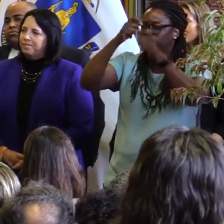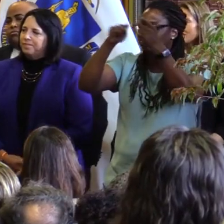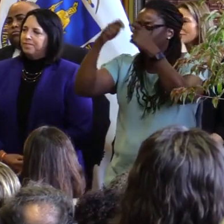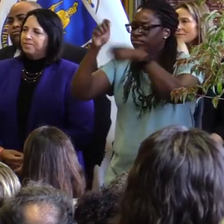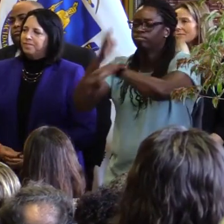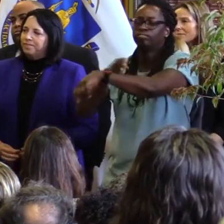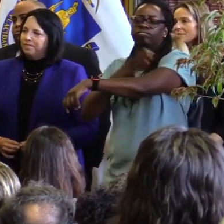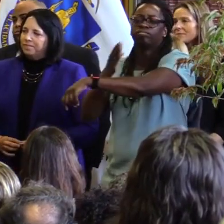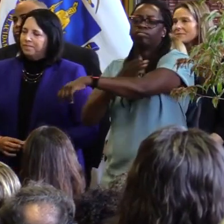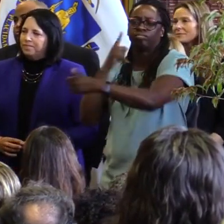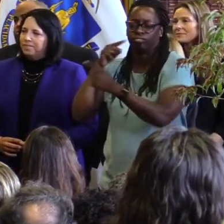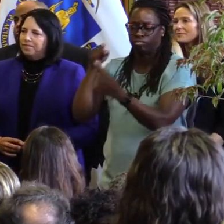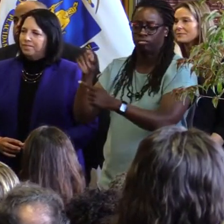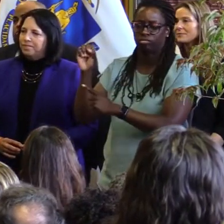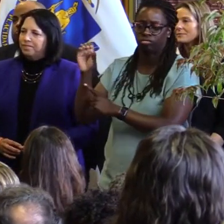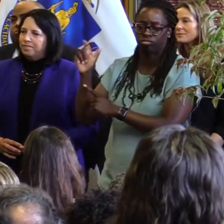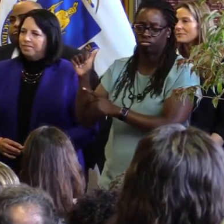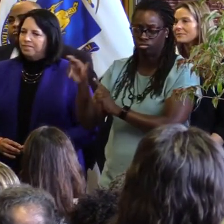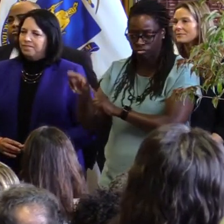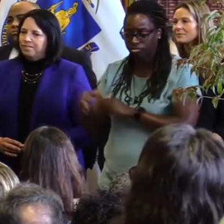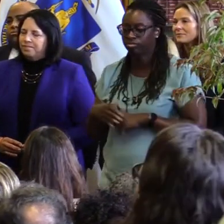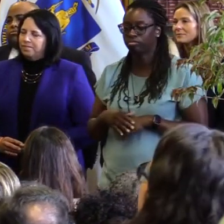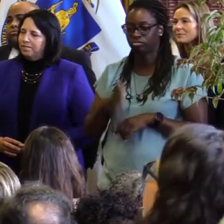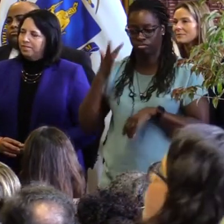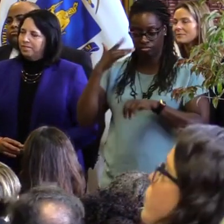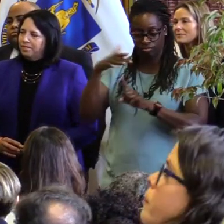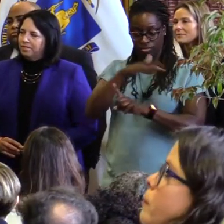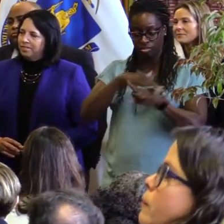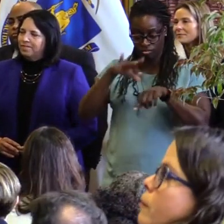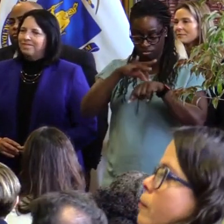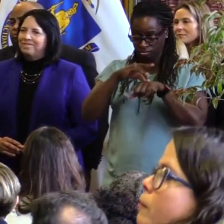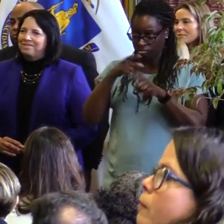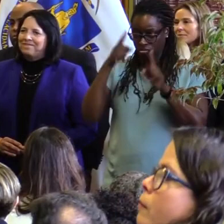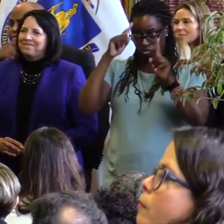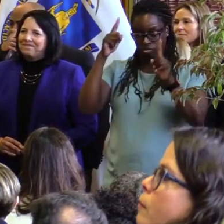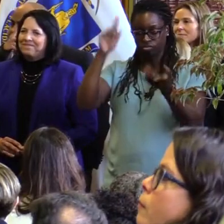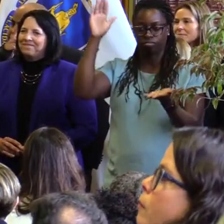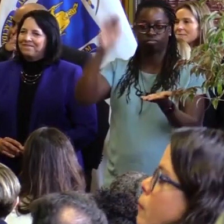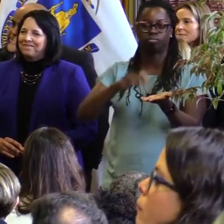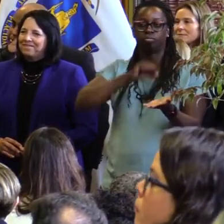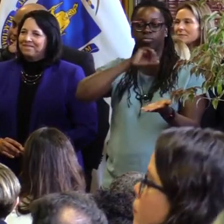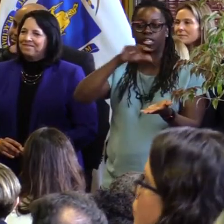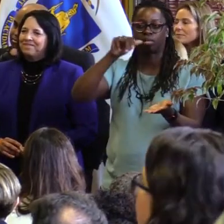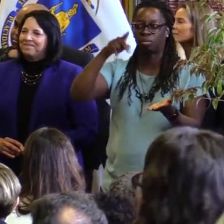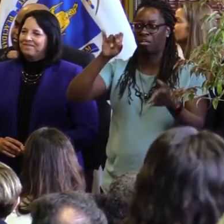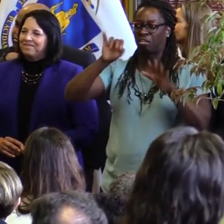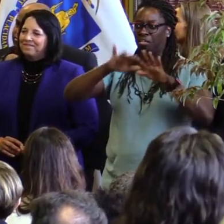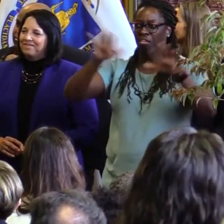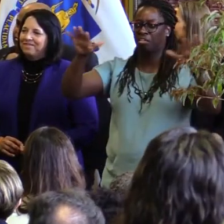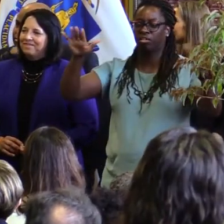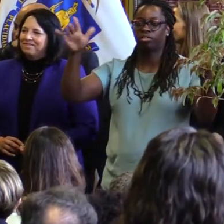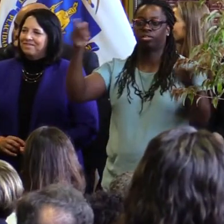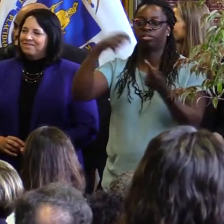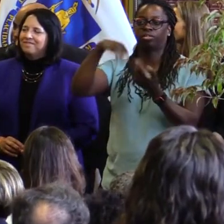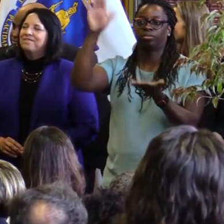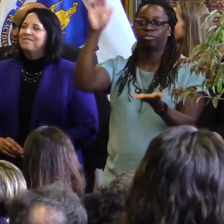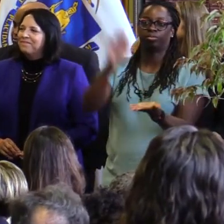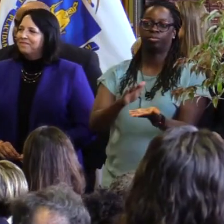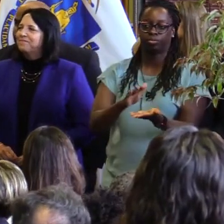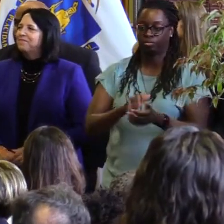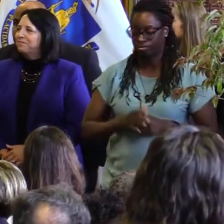creating green, livable communities, which is also why we intentionally put community right in the